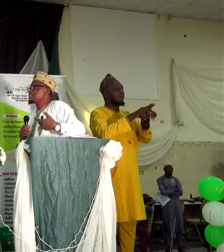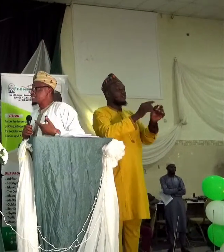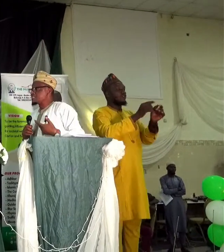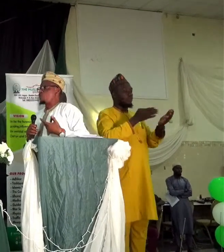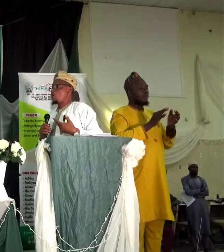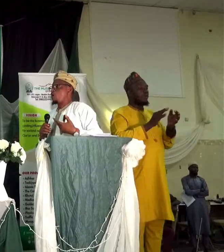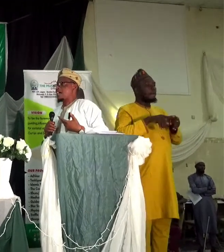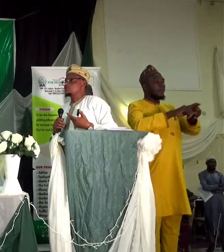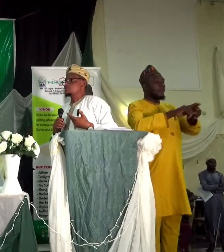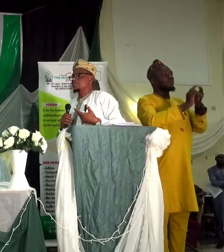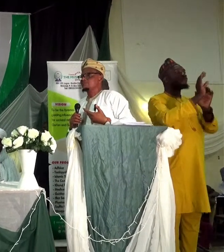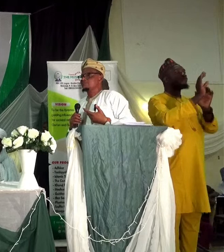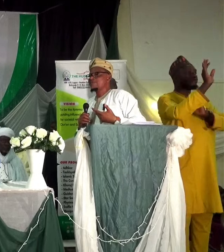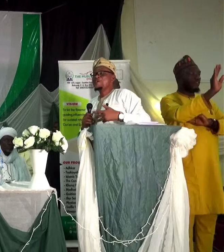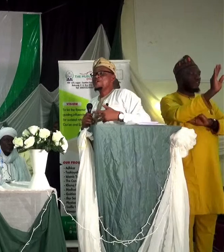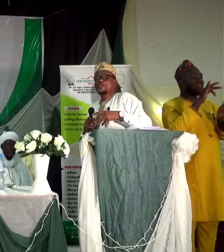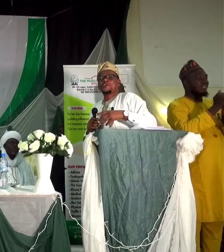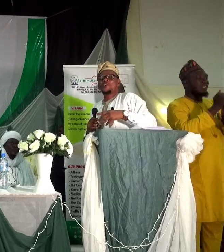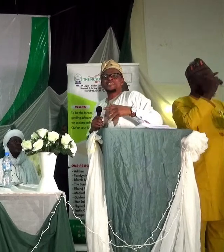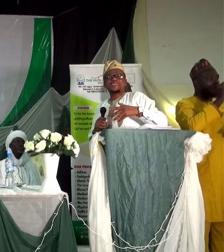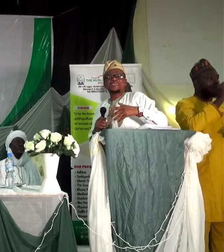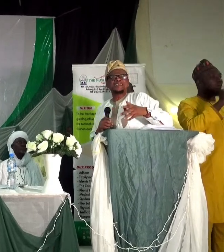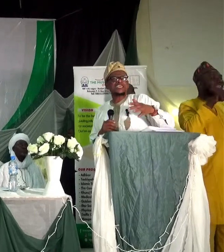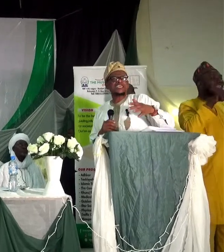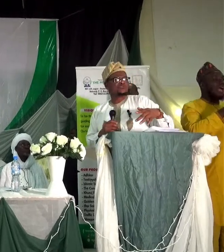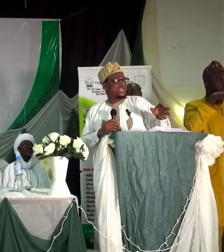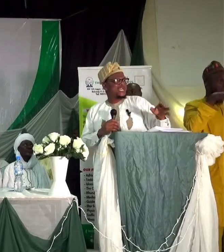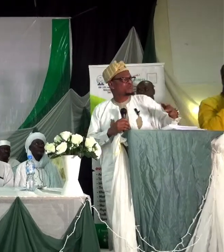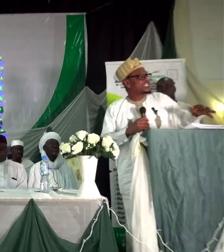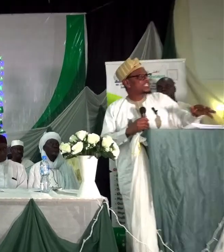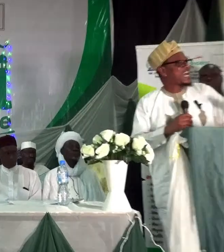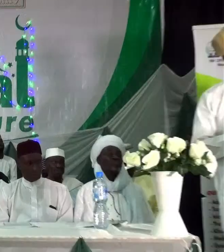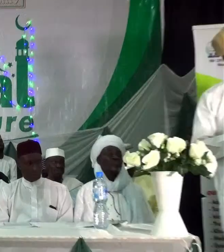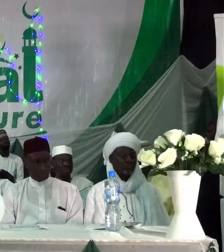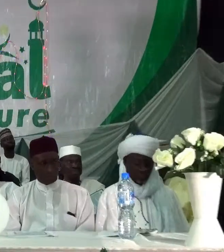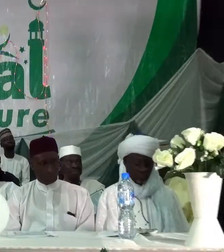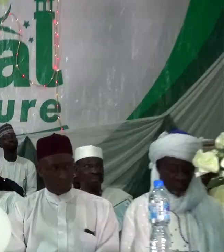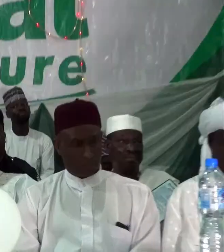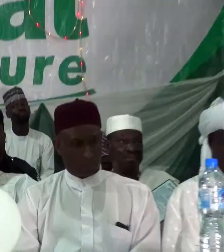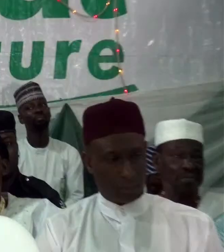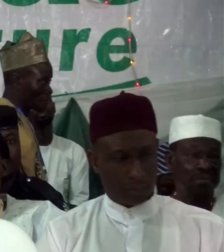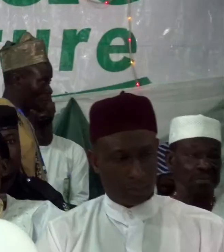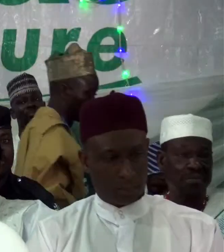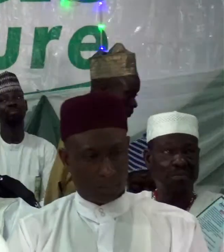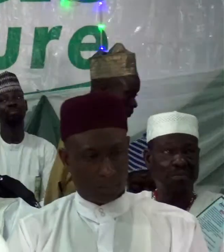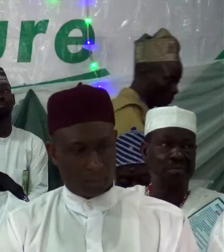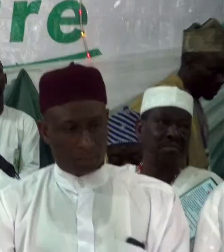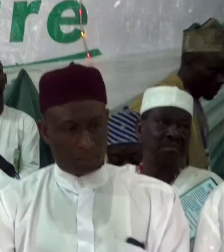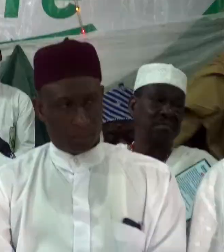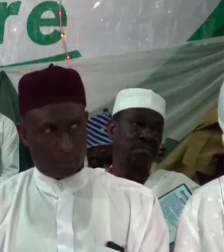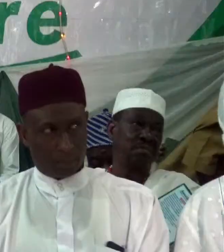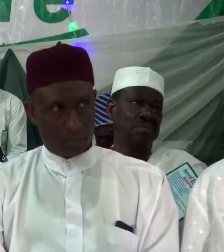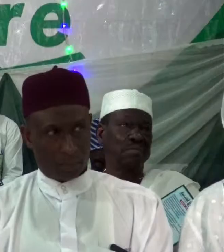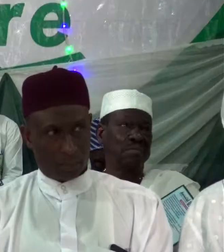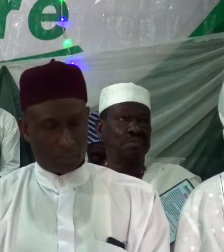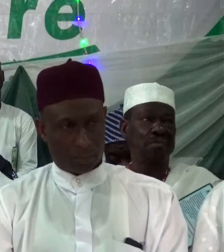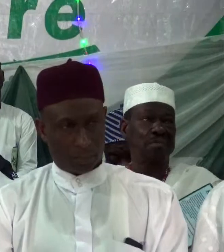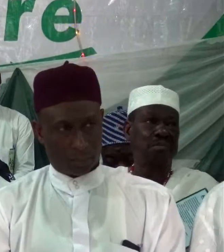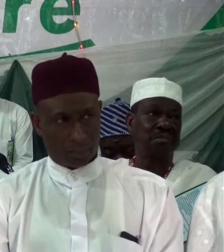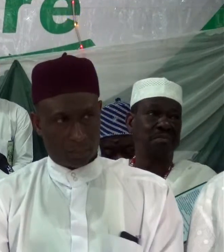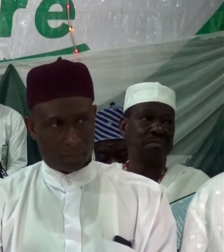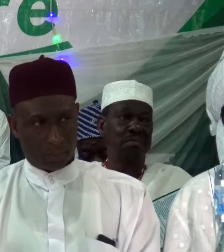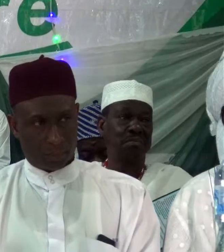That is for us as Muslims. We don't see anything as mundane. We see it as being spiritual. To Barcelona to